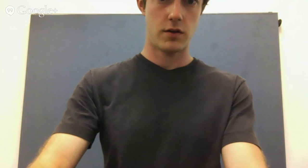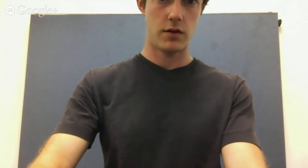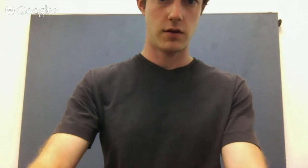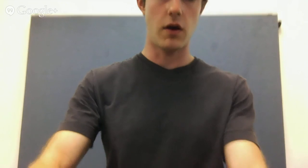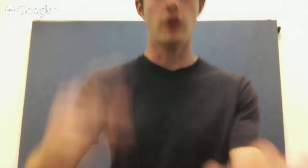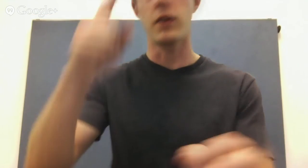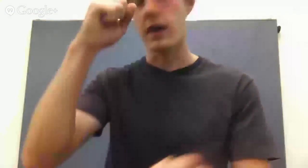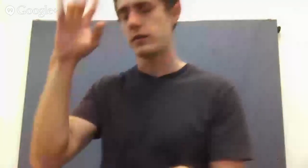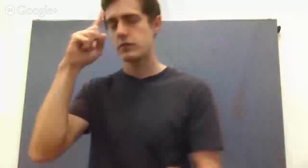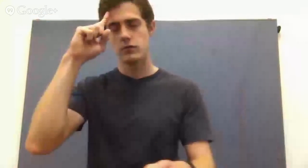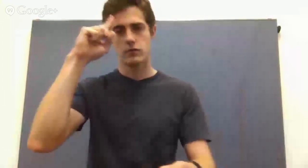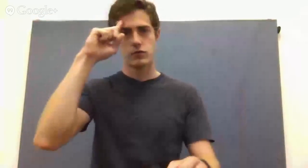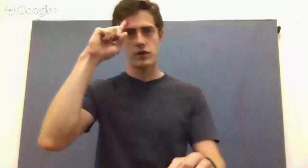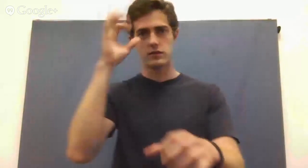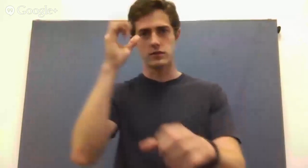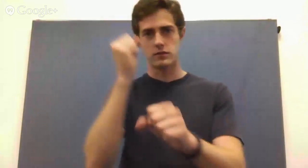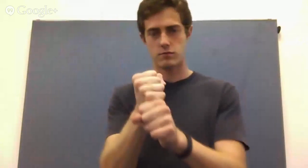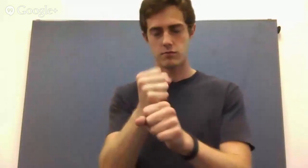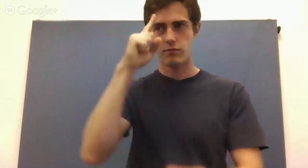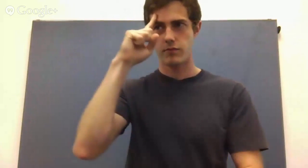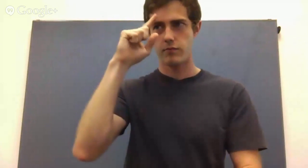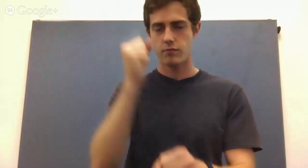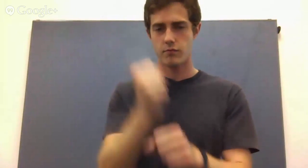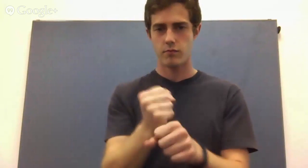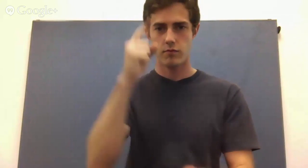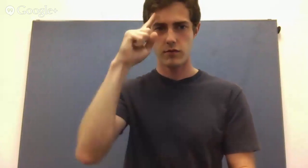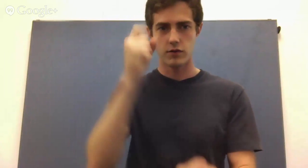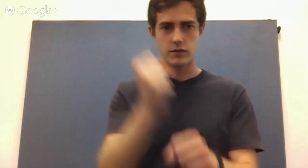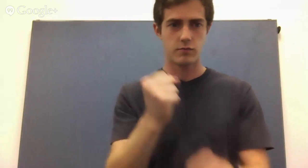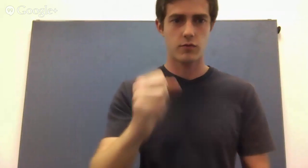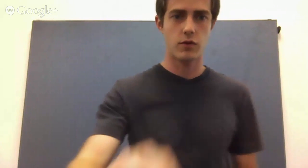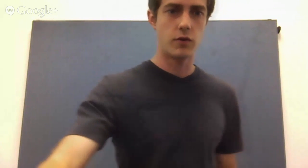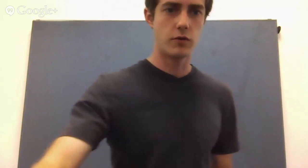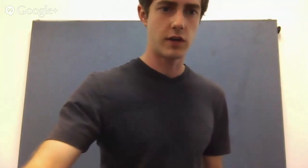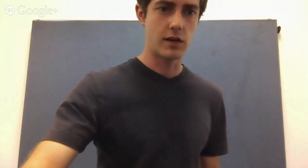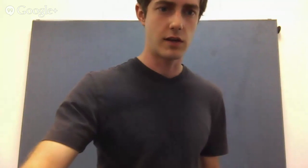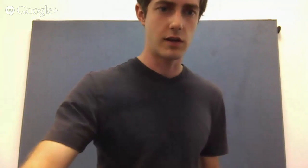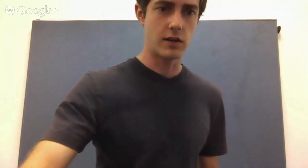Yeah. Okay. Trust is just closed hand. Okay.